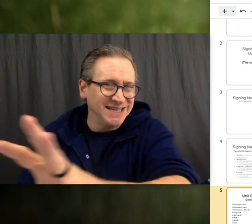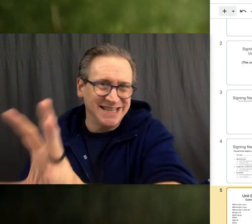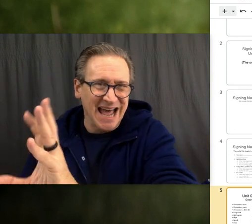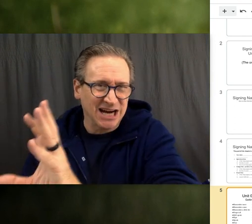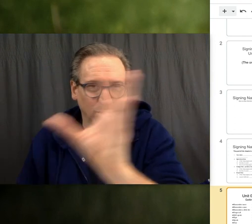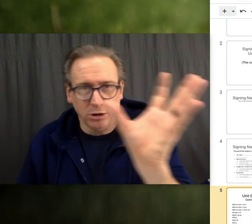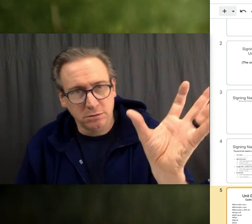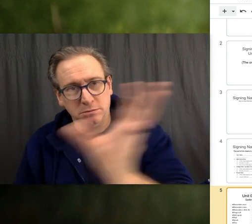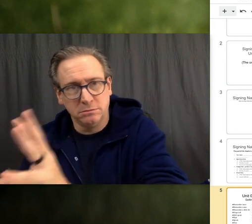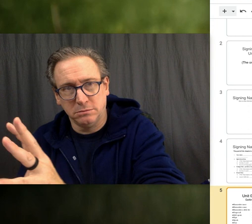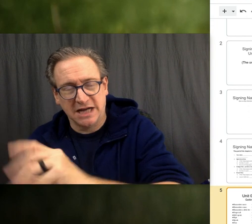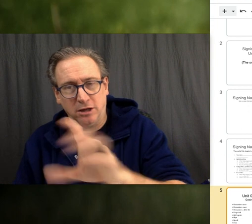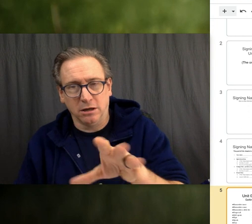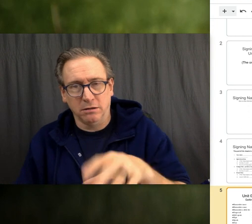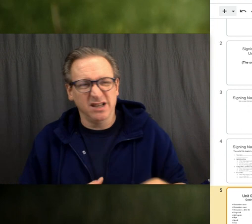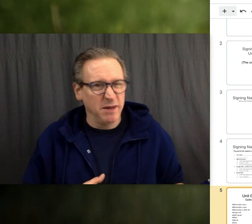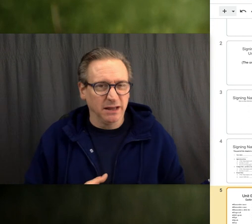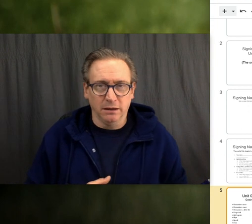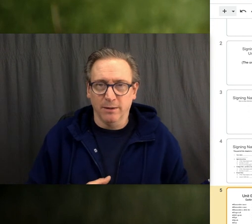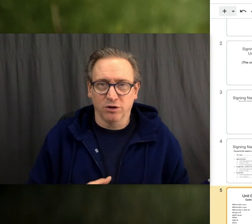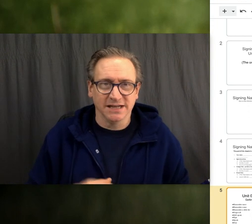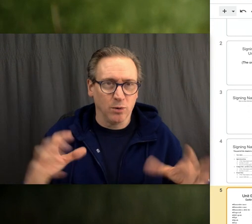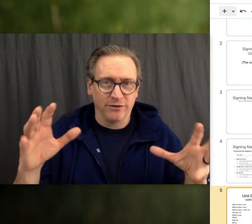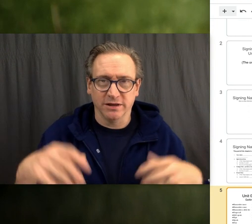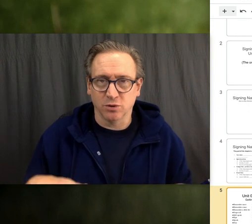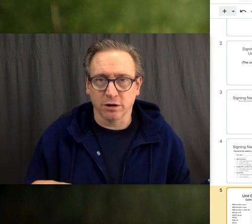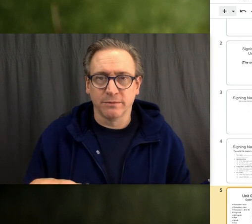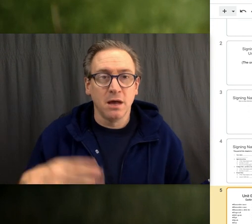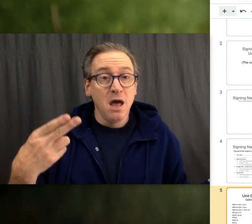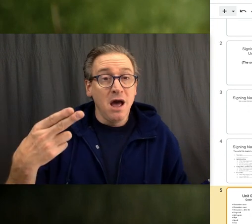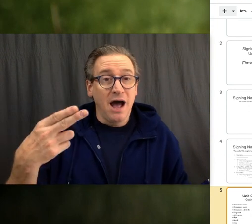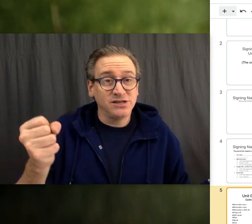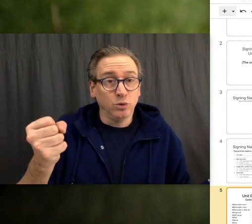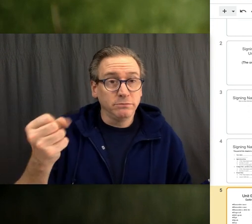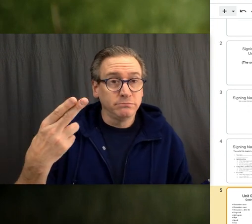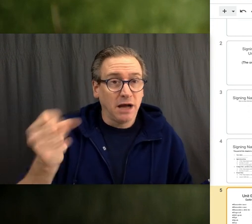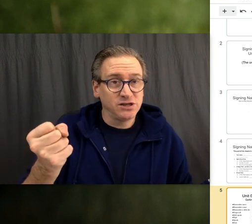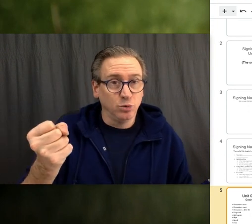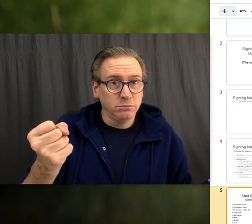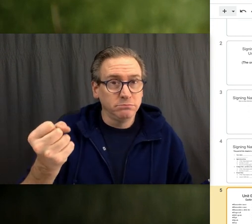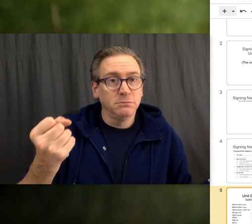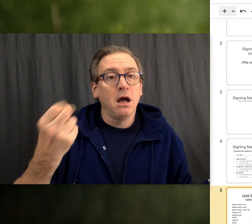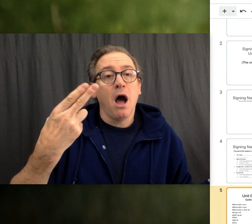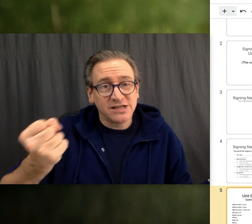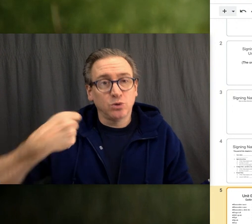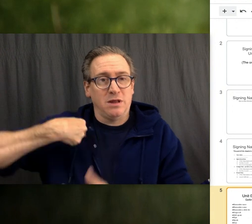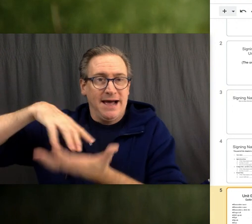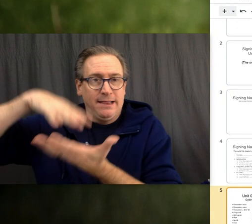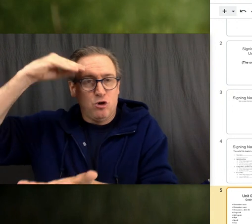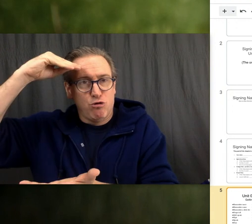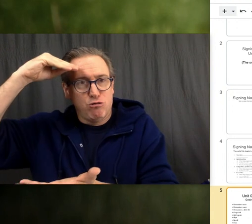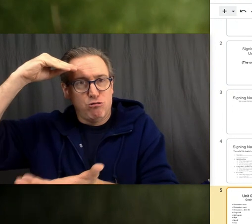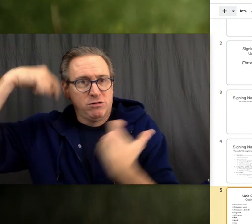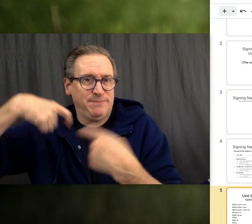Once we get to the actual dialogue, these will make a little bit more sense why they're in this order. High school. High school,